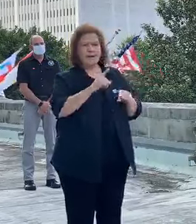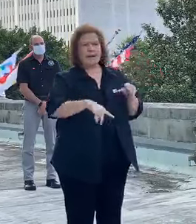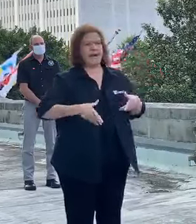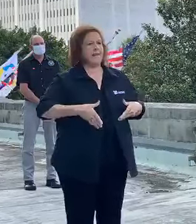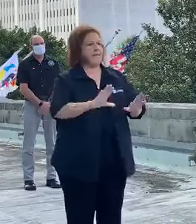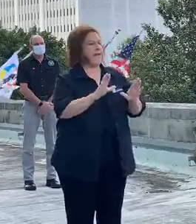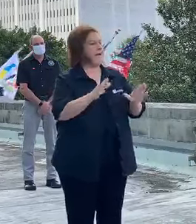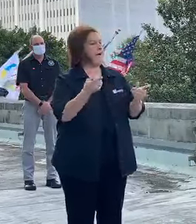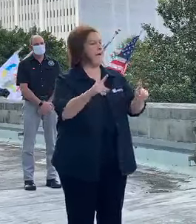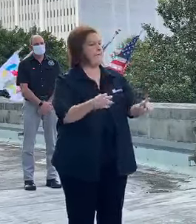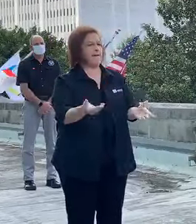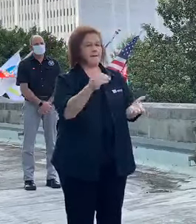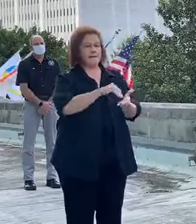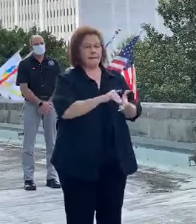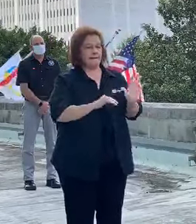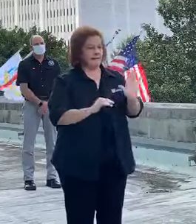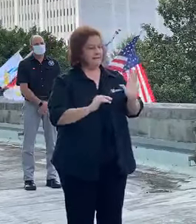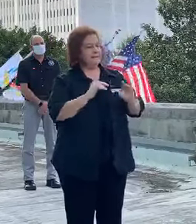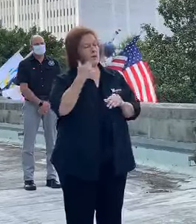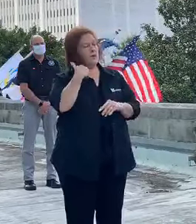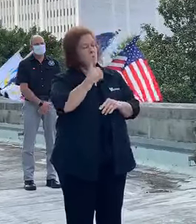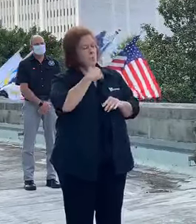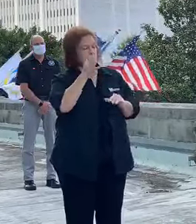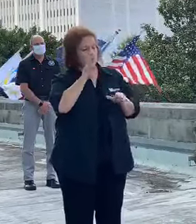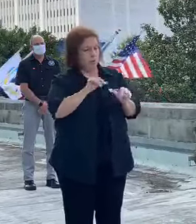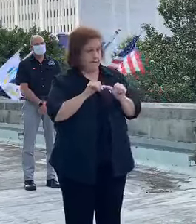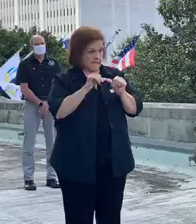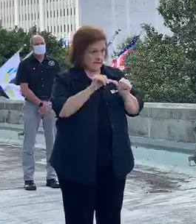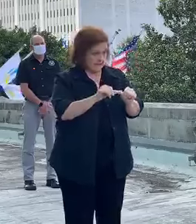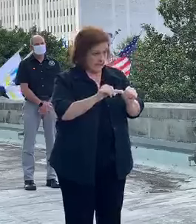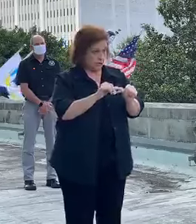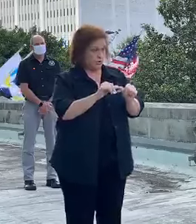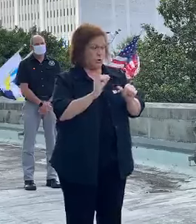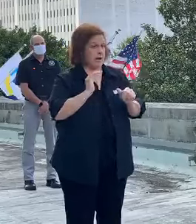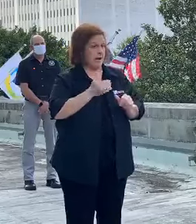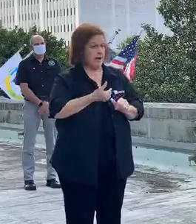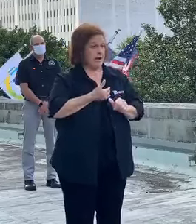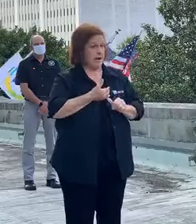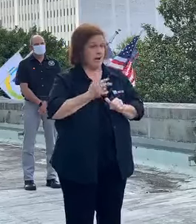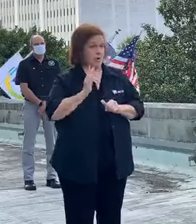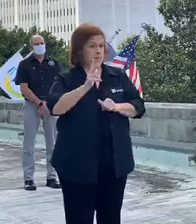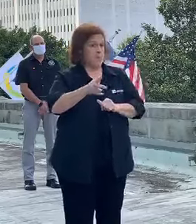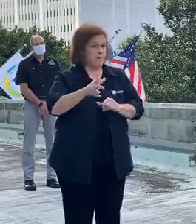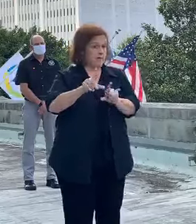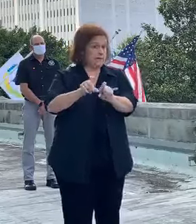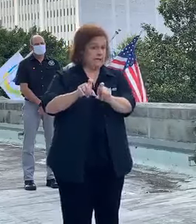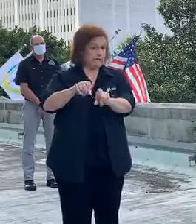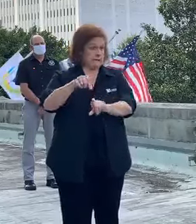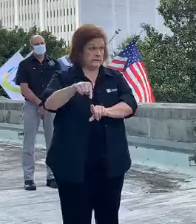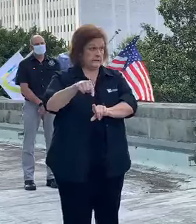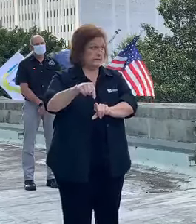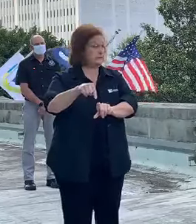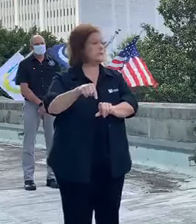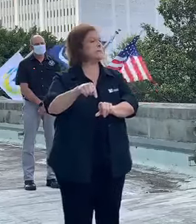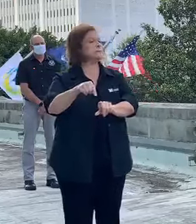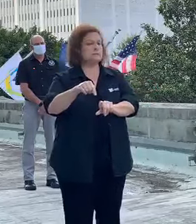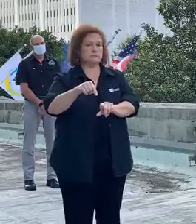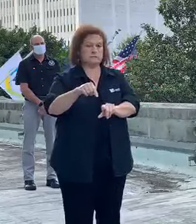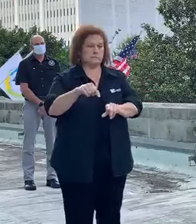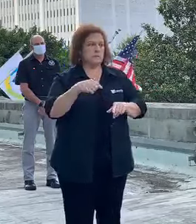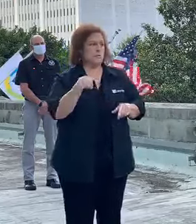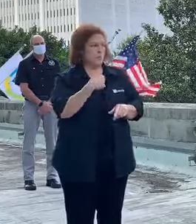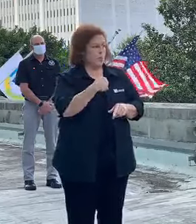happen again. We're going to continue our mobile testing program in neighborhoods as long as we can. We